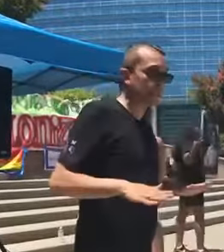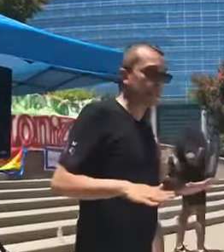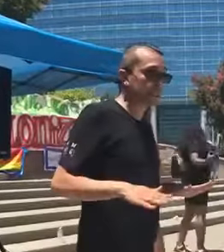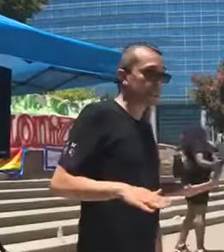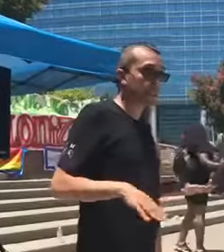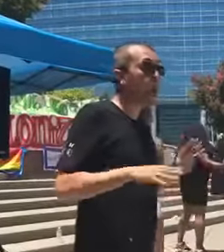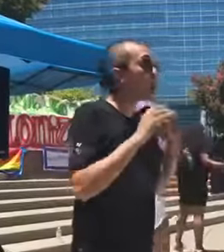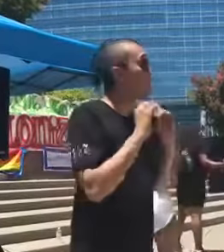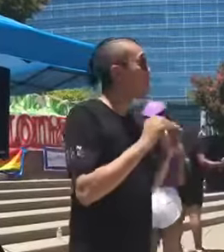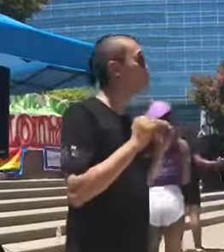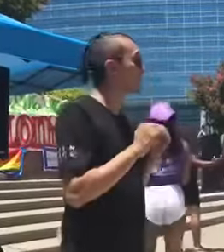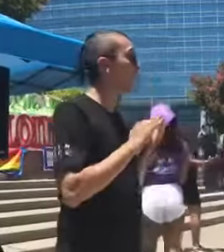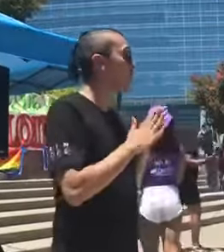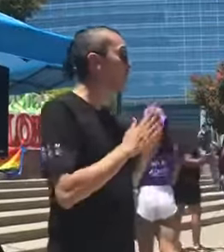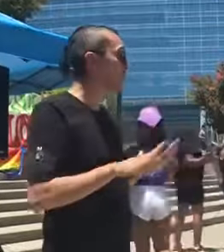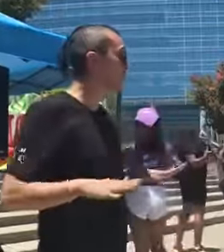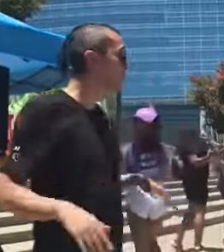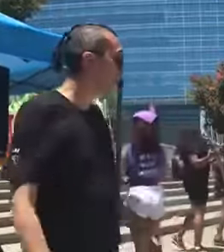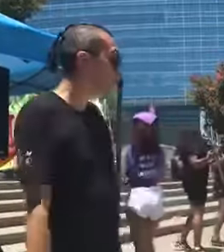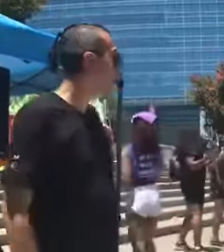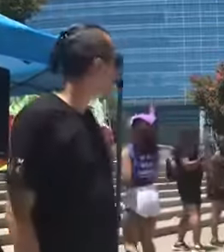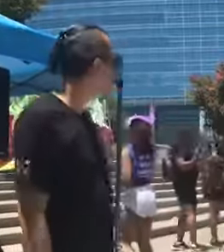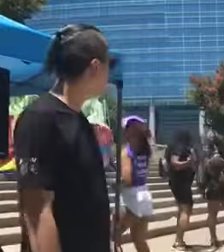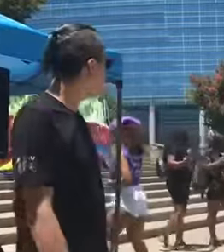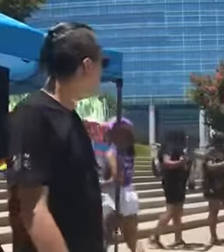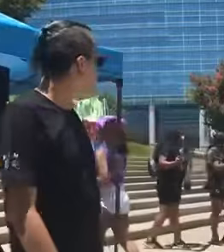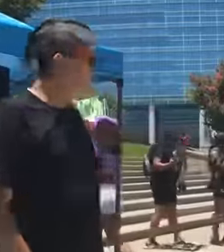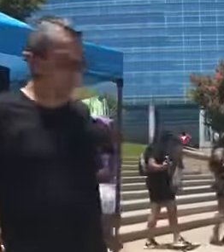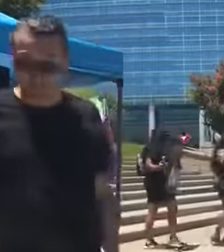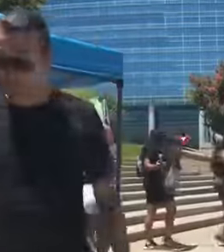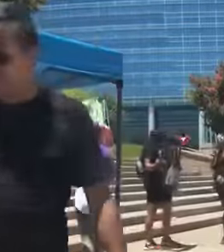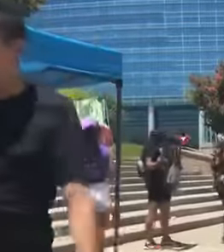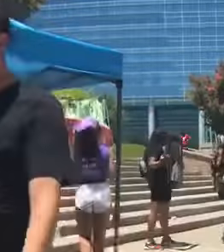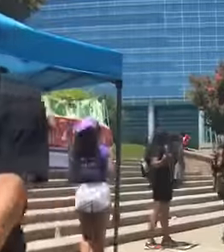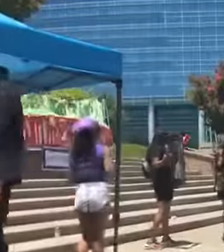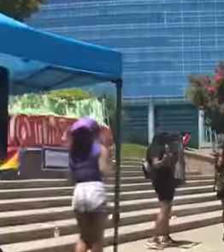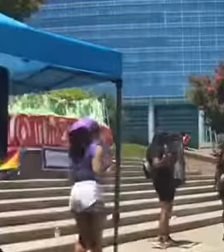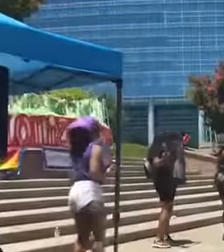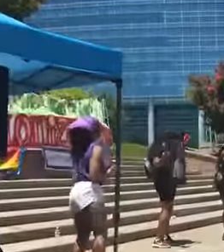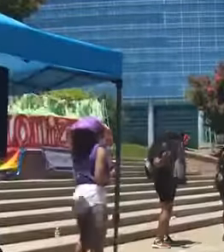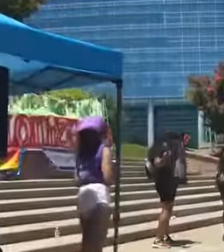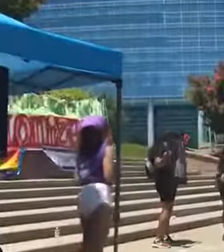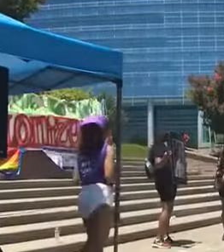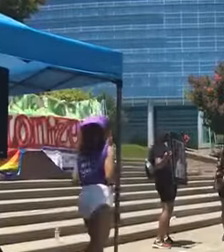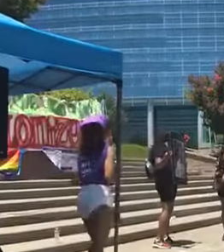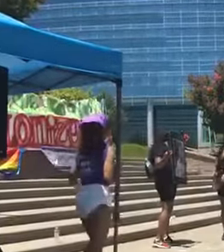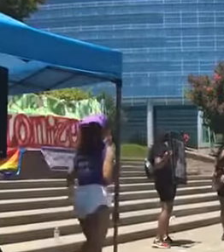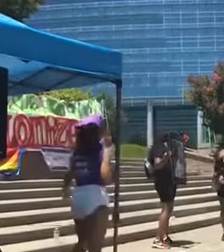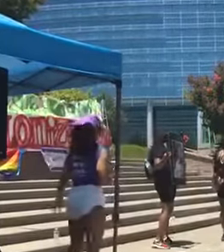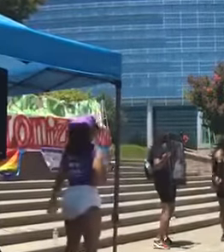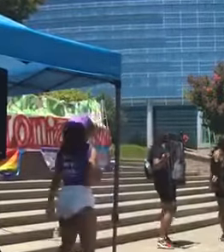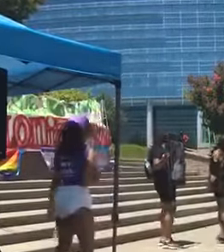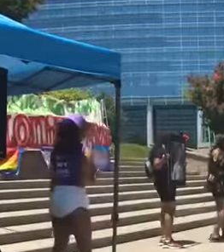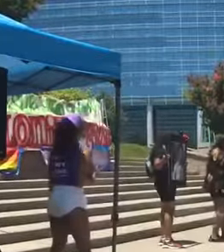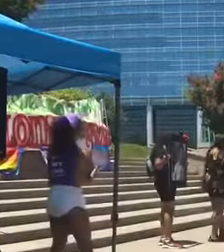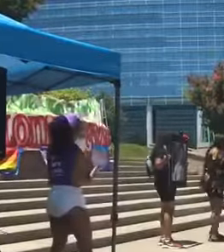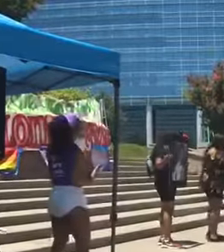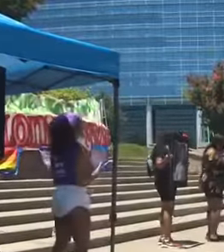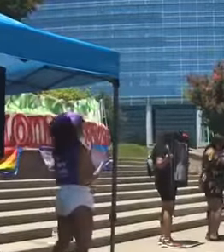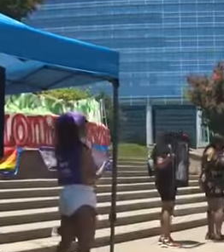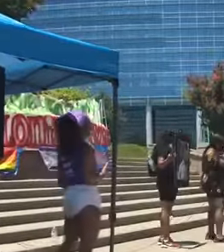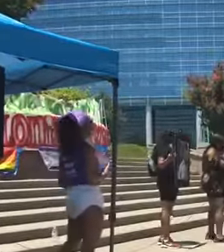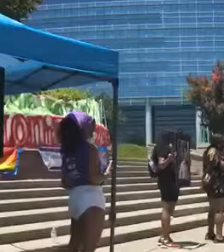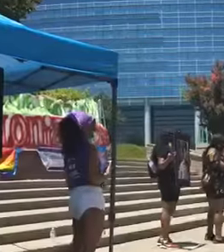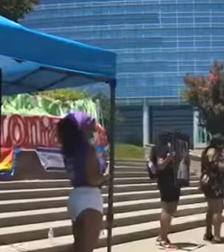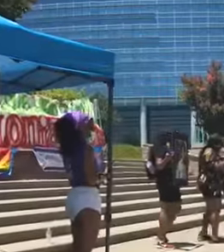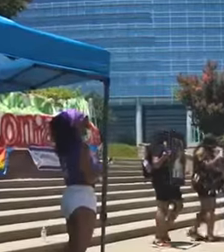or the Pressé de la mort. For you